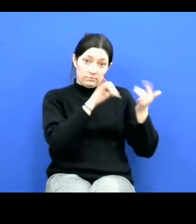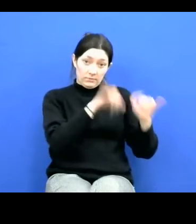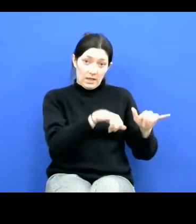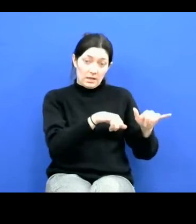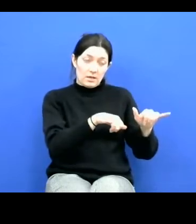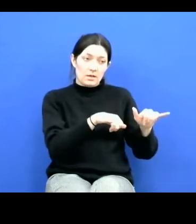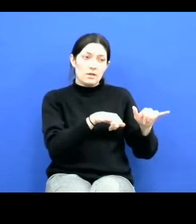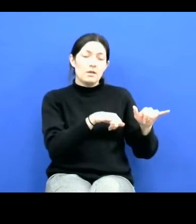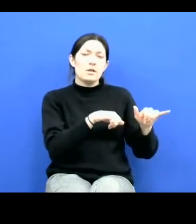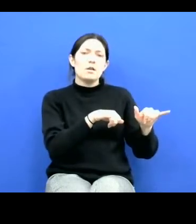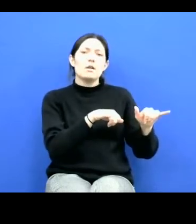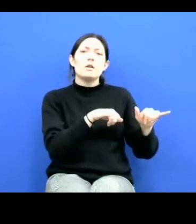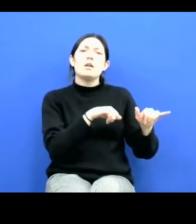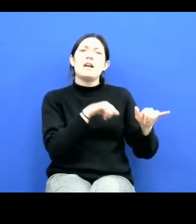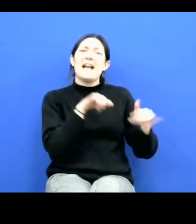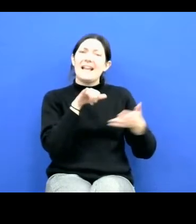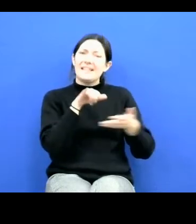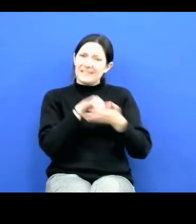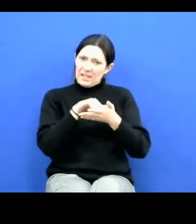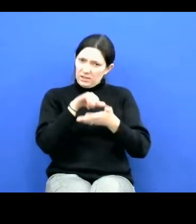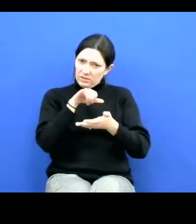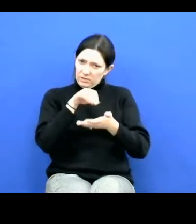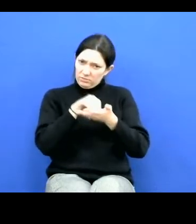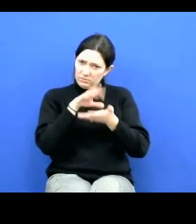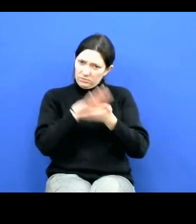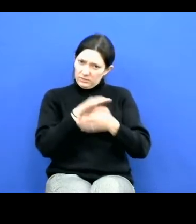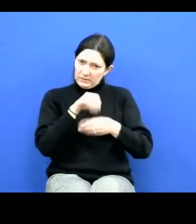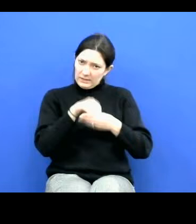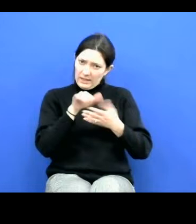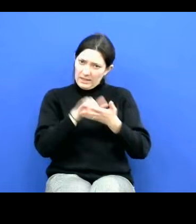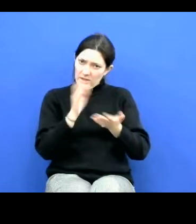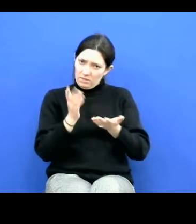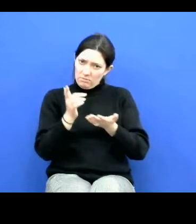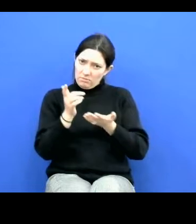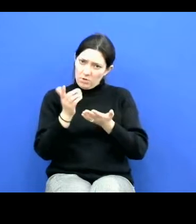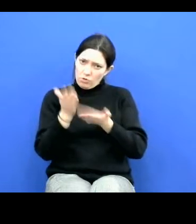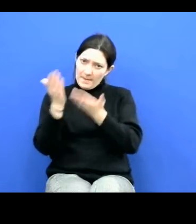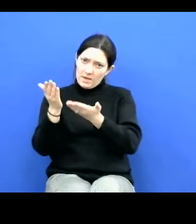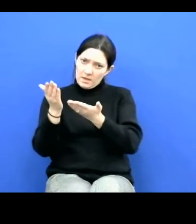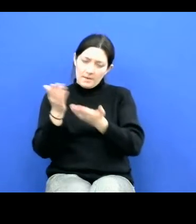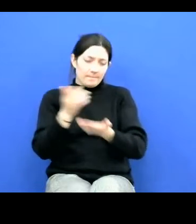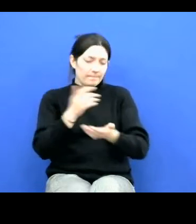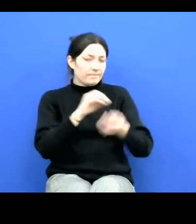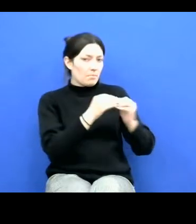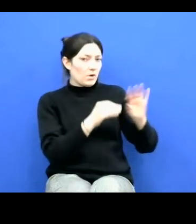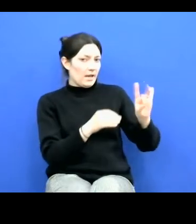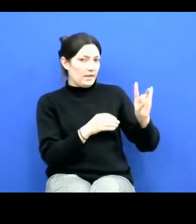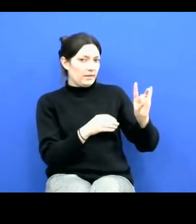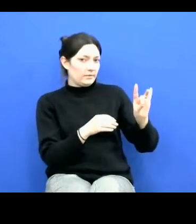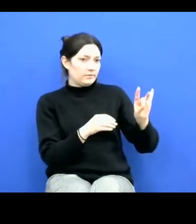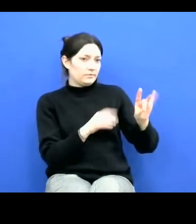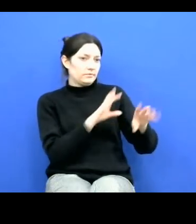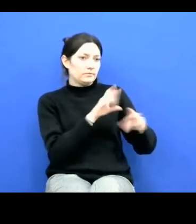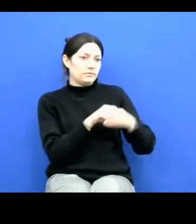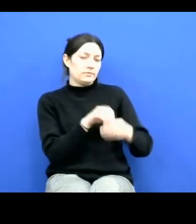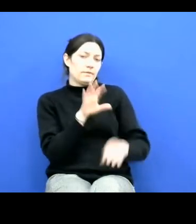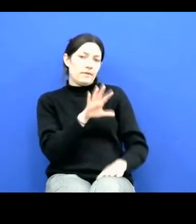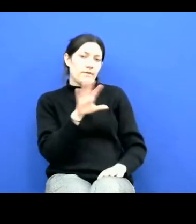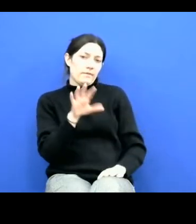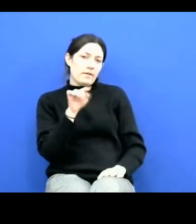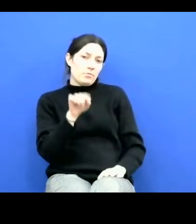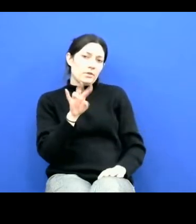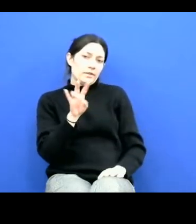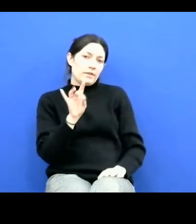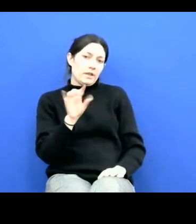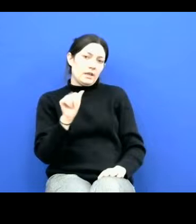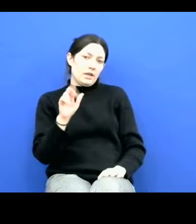the, which number is this? It's number 8. Thank you. Comprising 55.78 acres of active